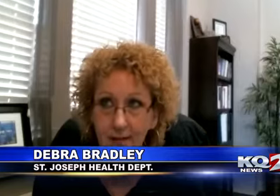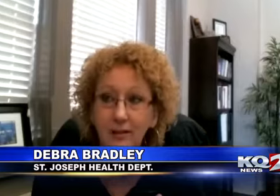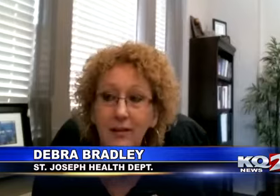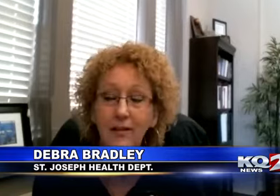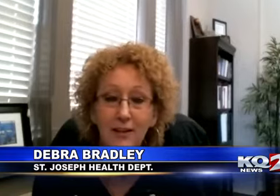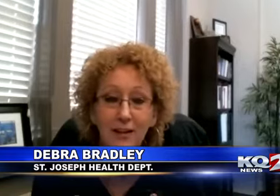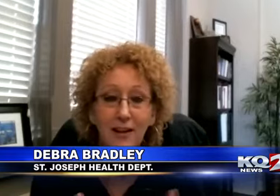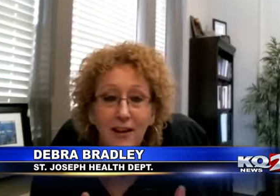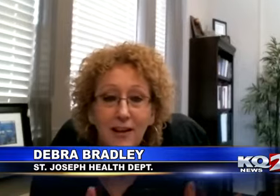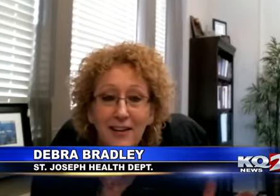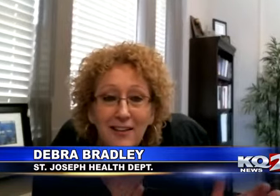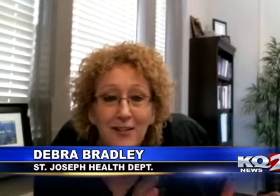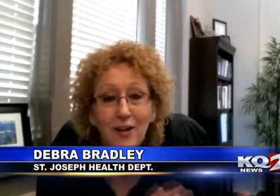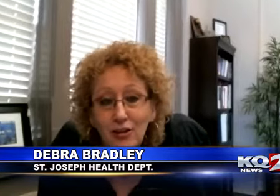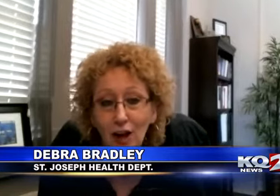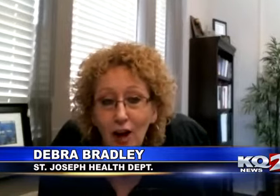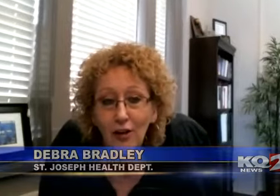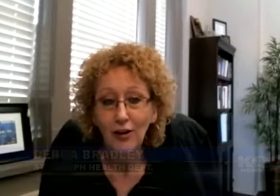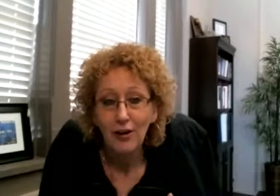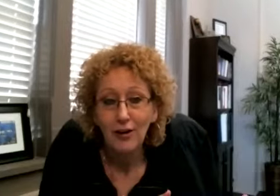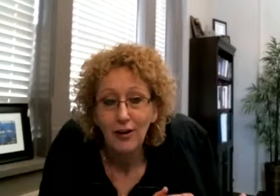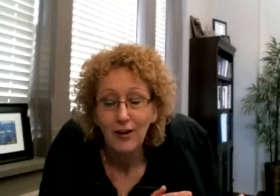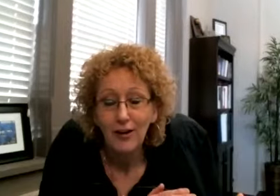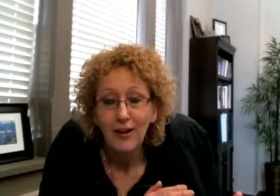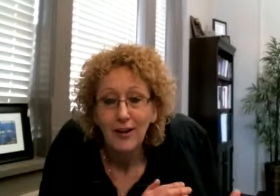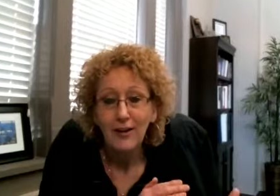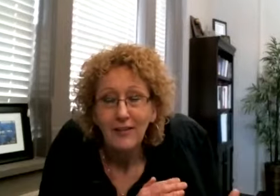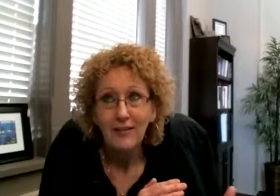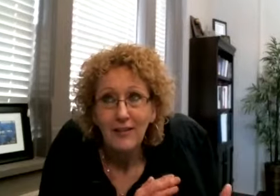But there's other